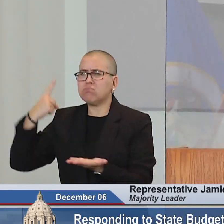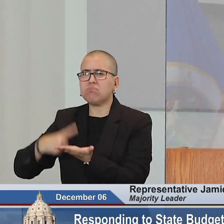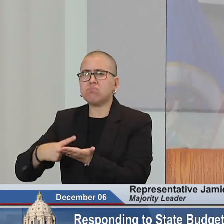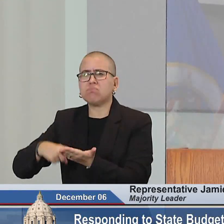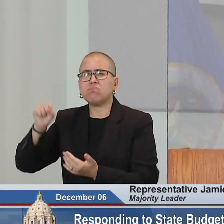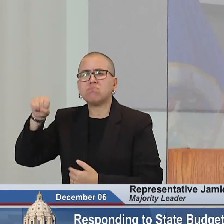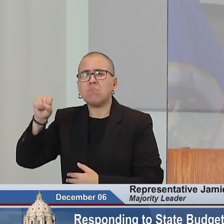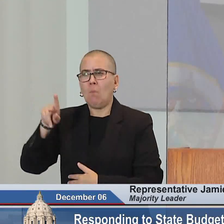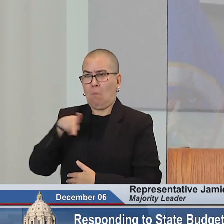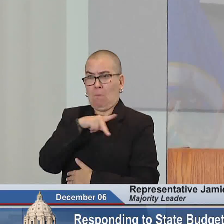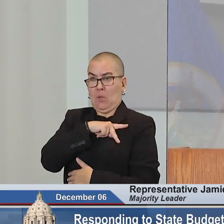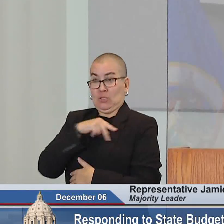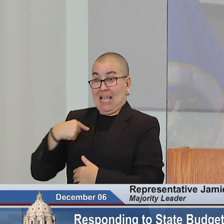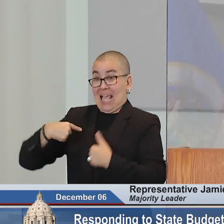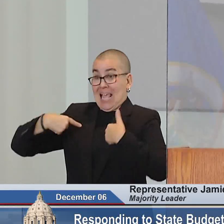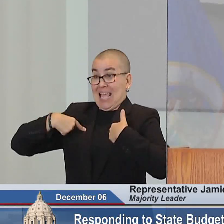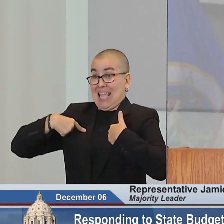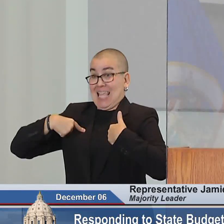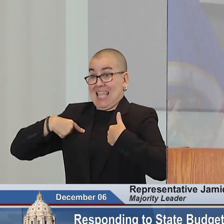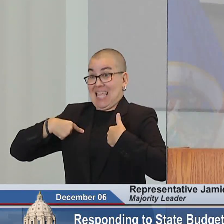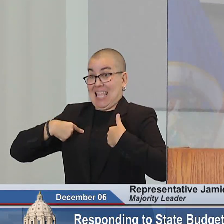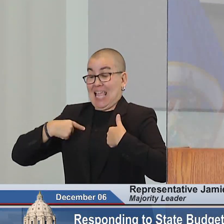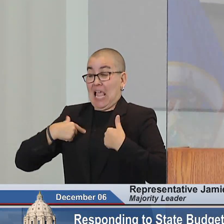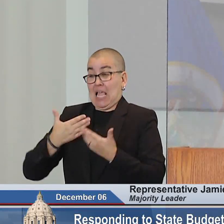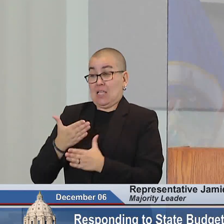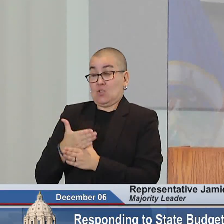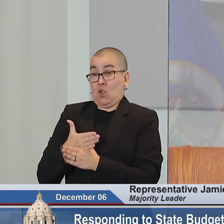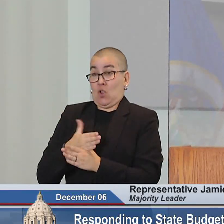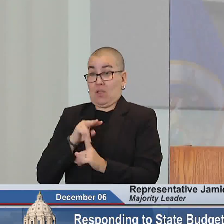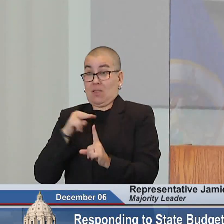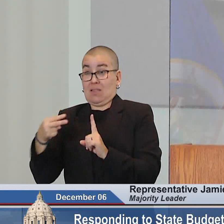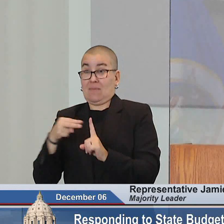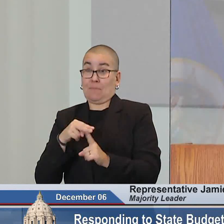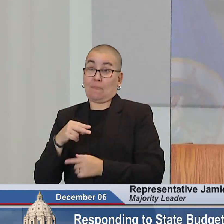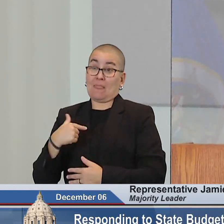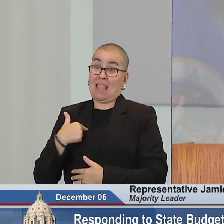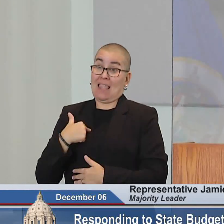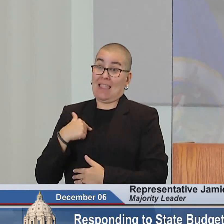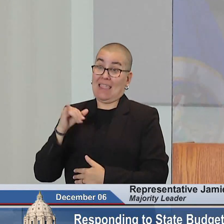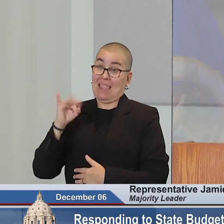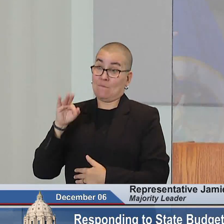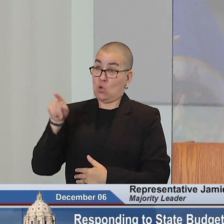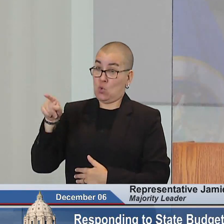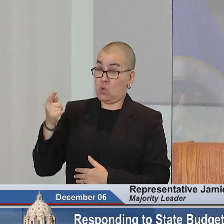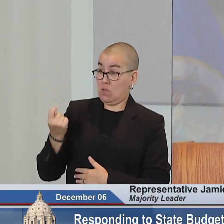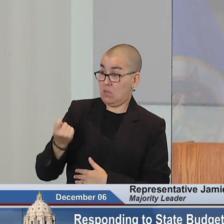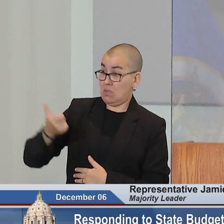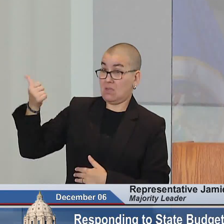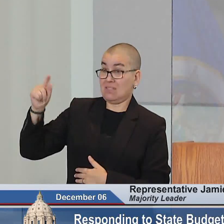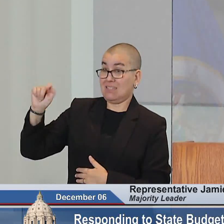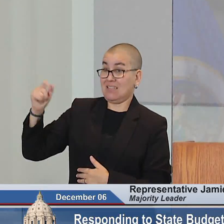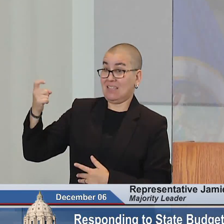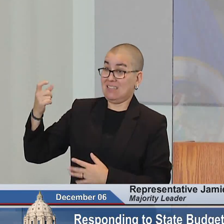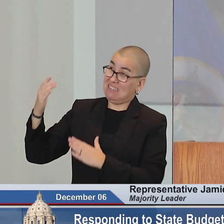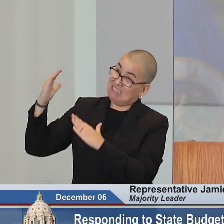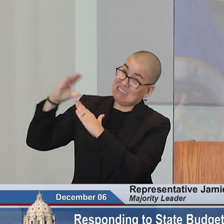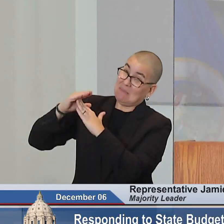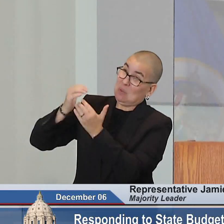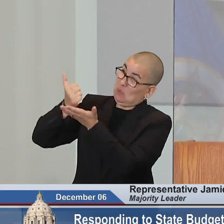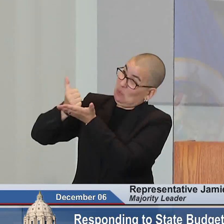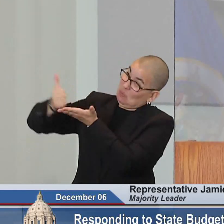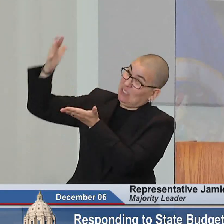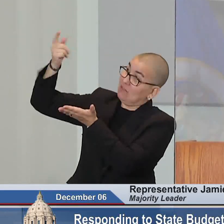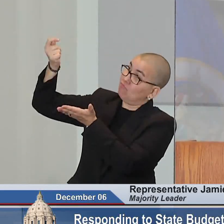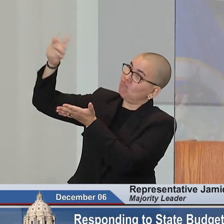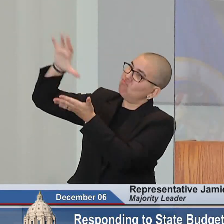Me personally, I share Senator Dietzik's concerns. I think that if you eliminate the tax on the very wealthy, the very wealthiest in our state,